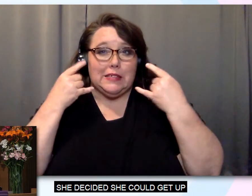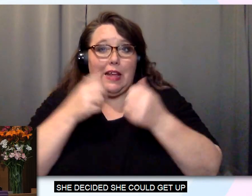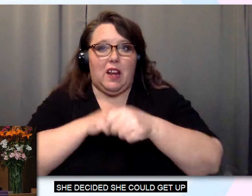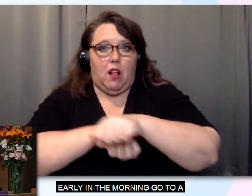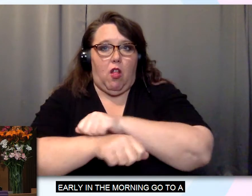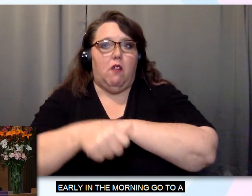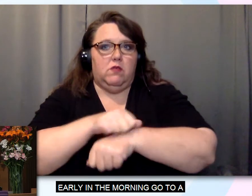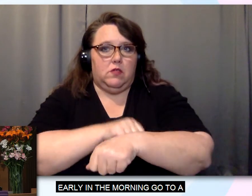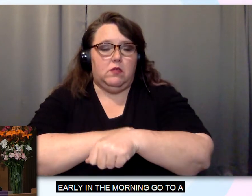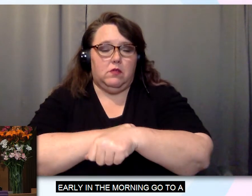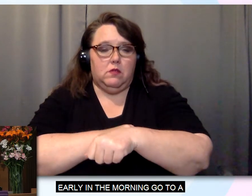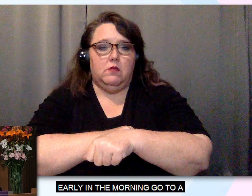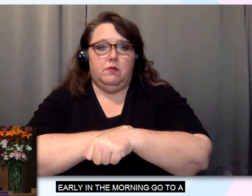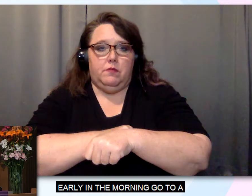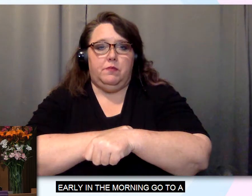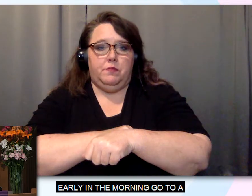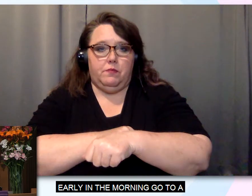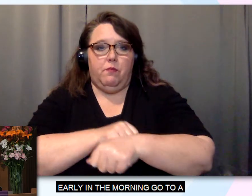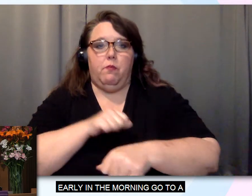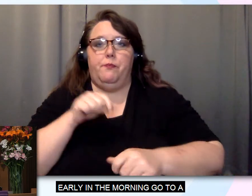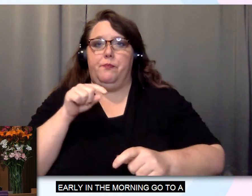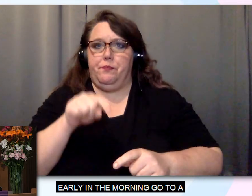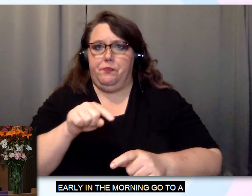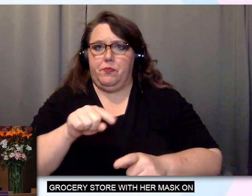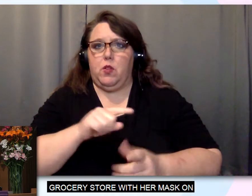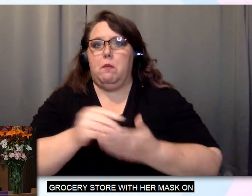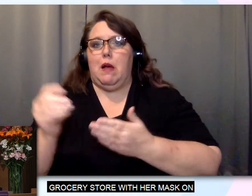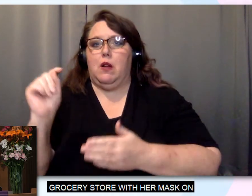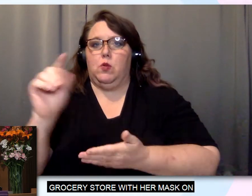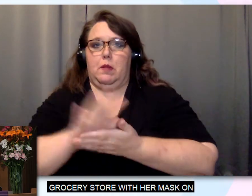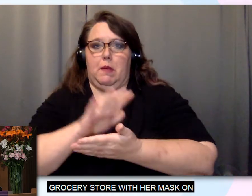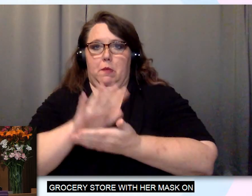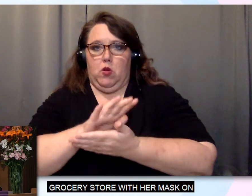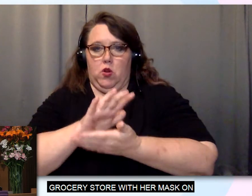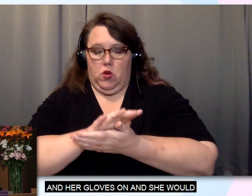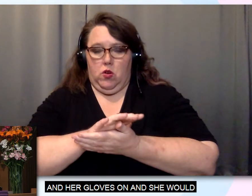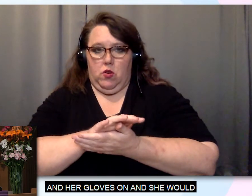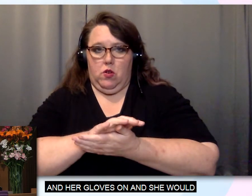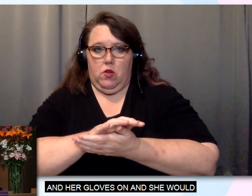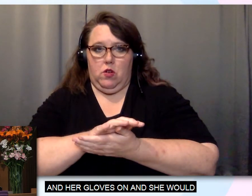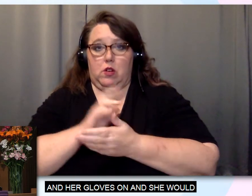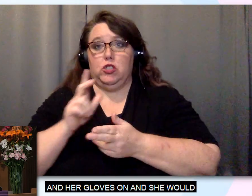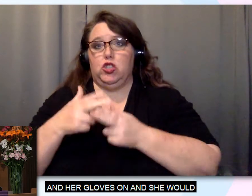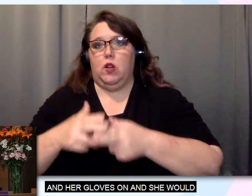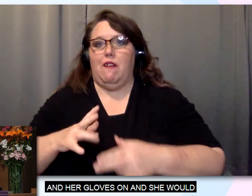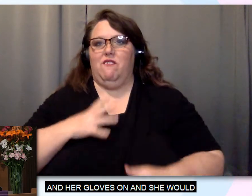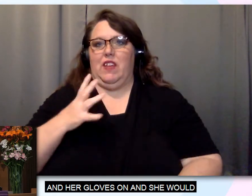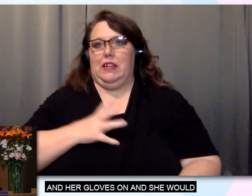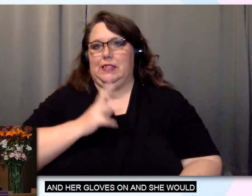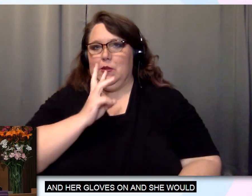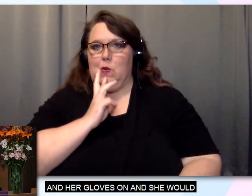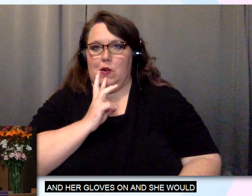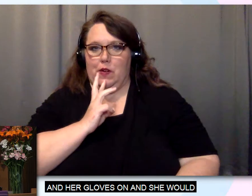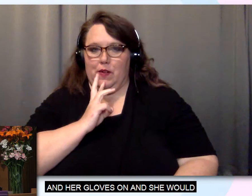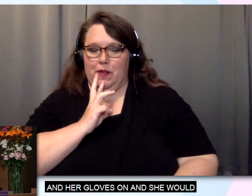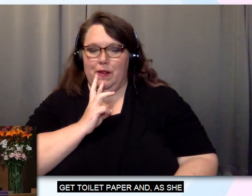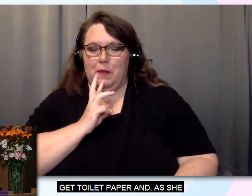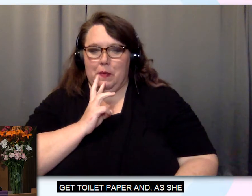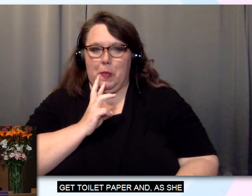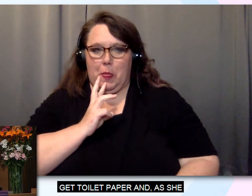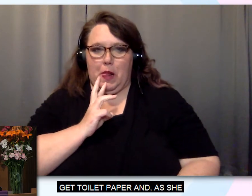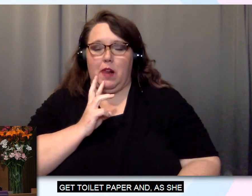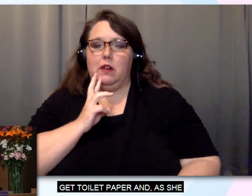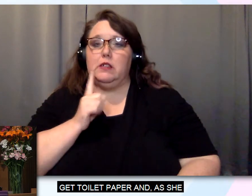store with her mask on and her gloves on, and that she would get toilet paper, and as she called it, fancy